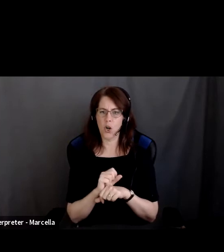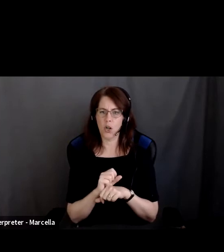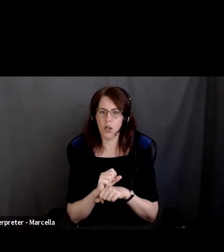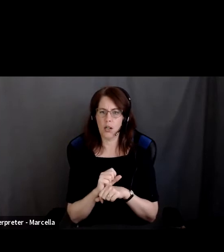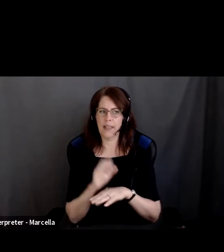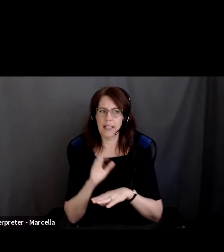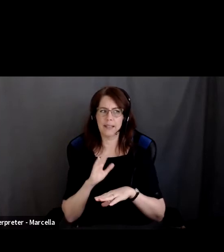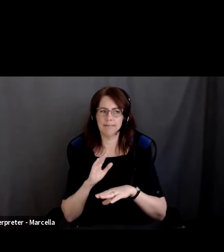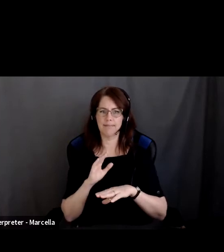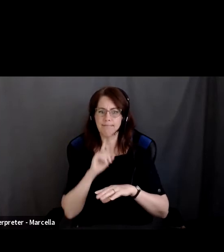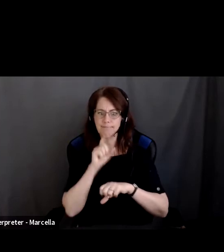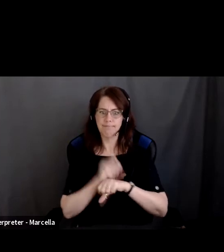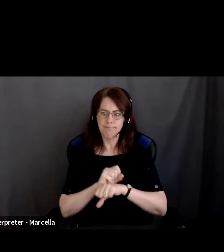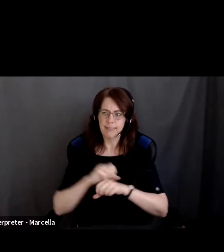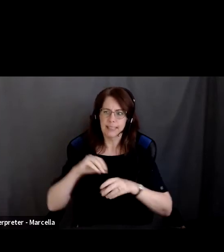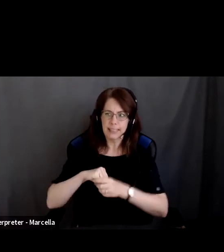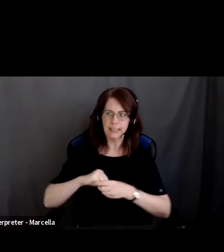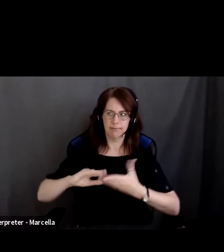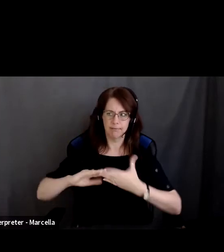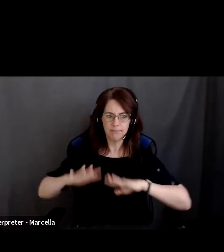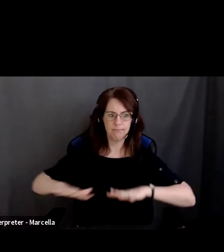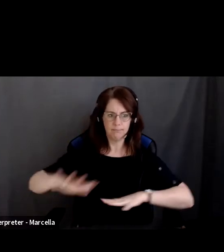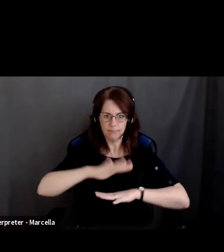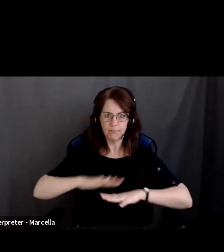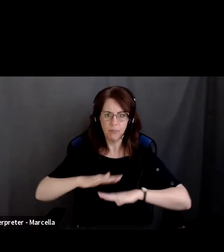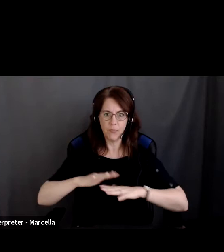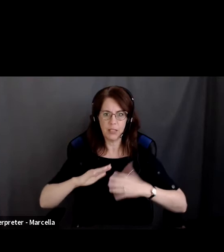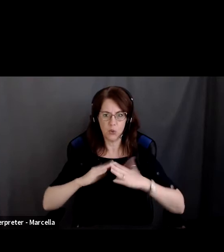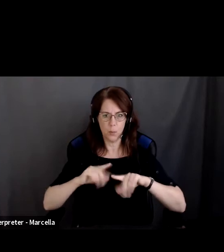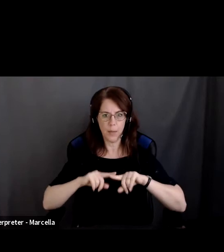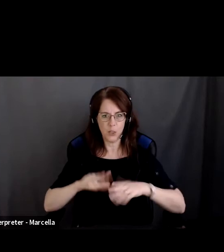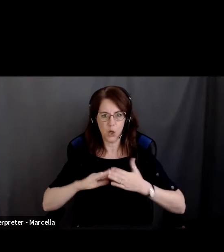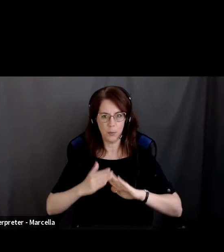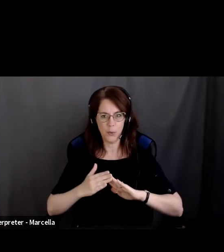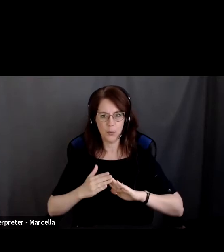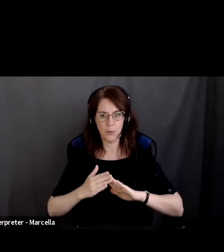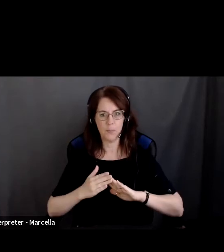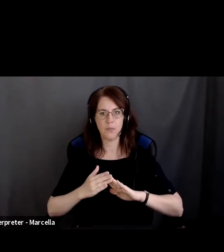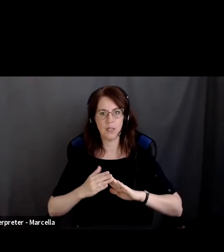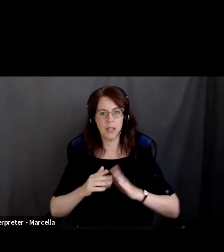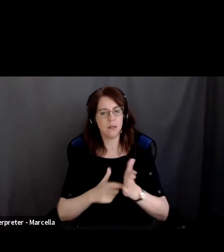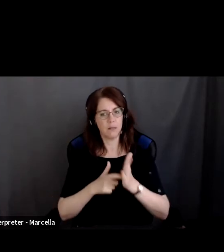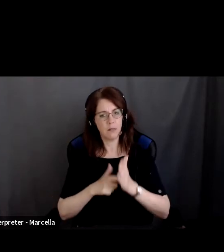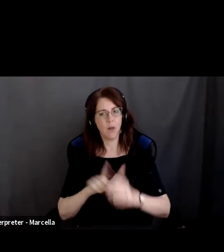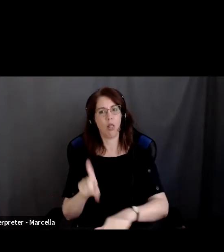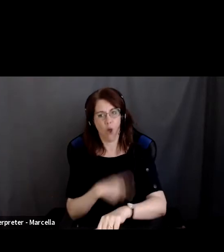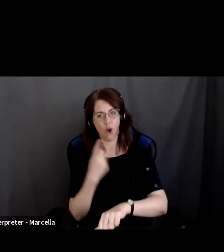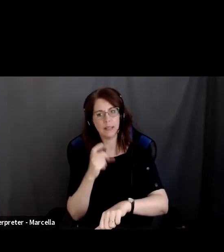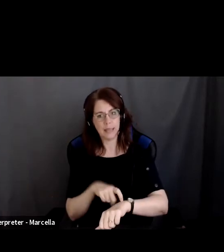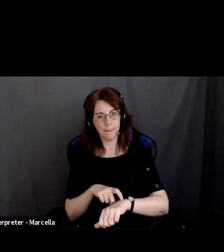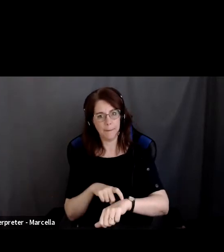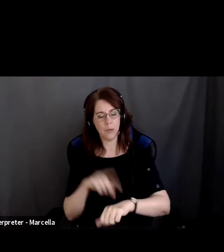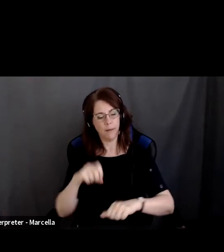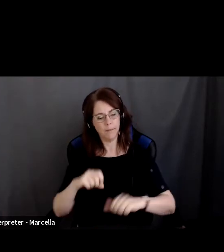ground and community-based, it takes a long time, and you have to build